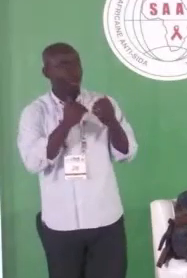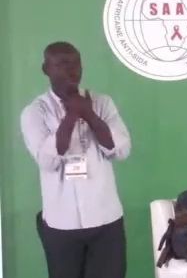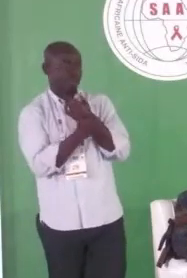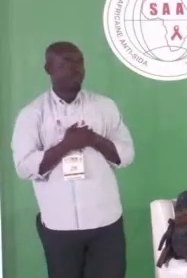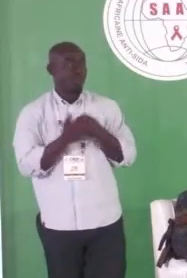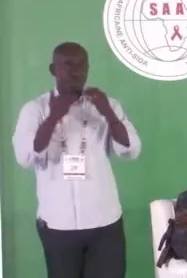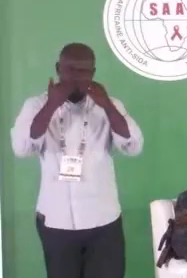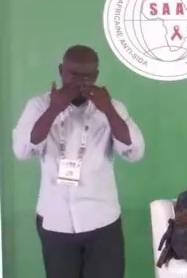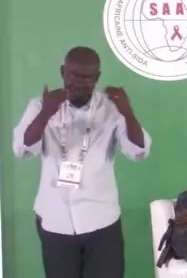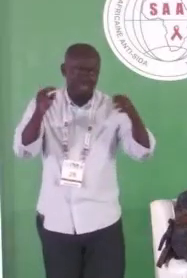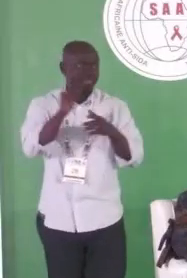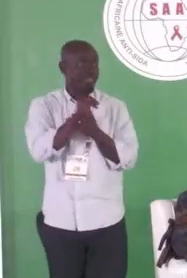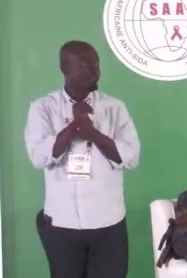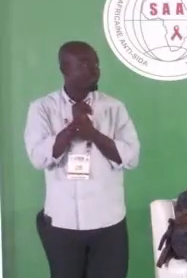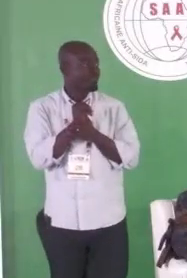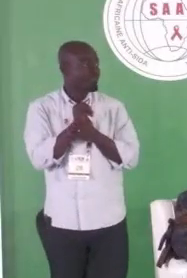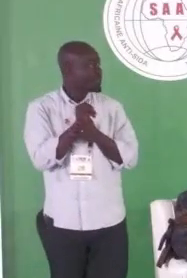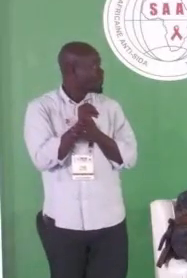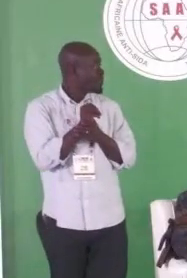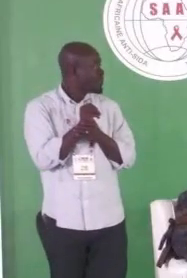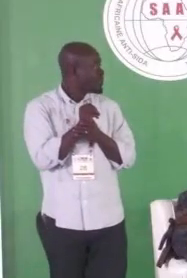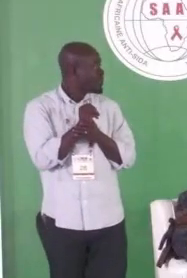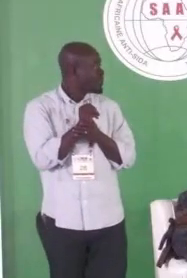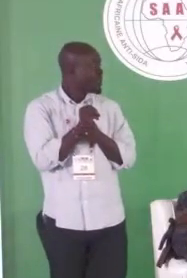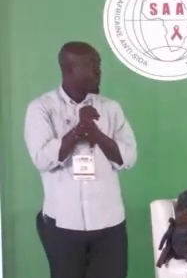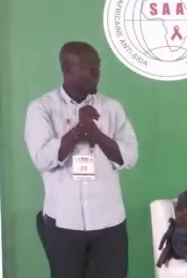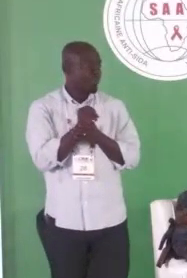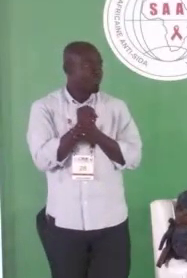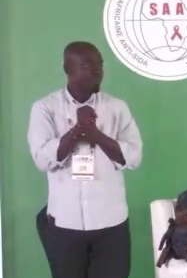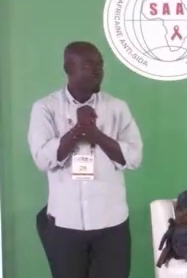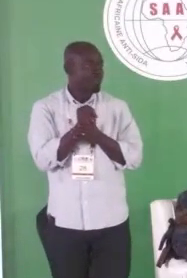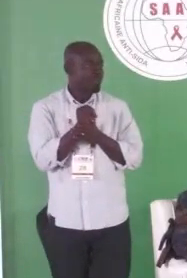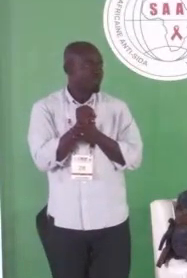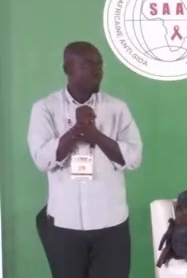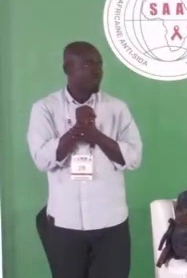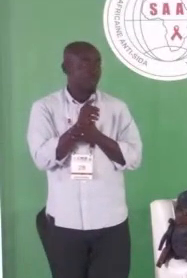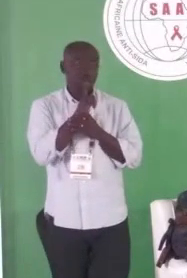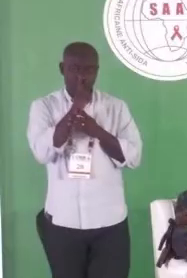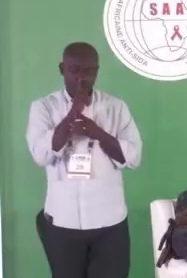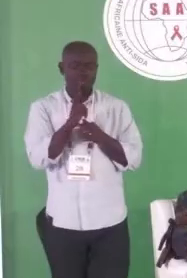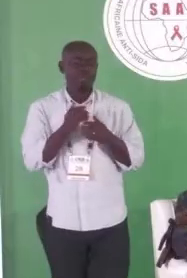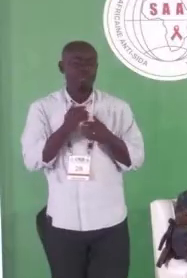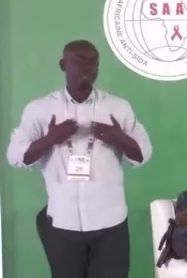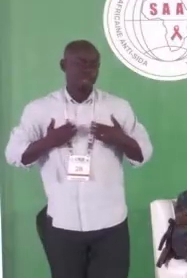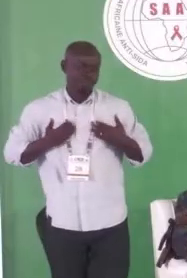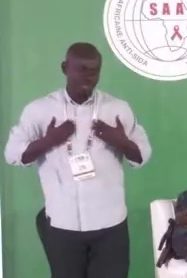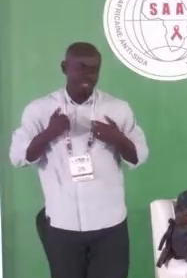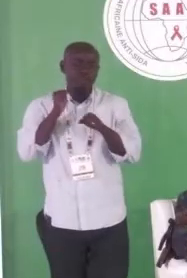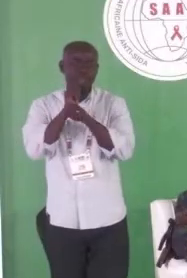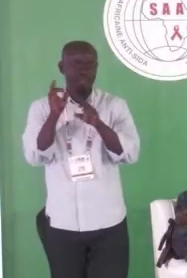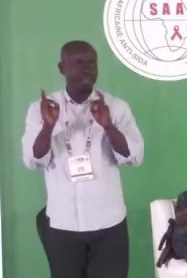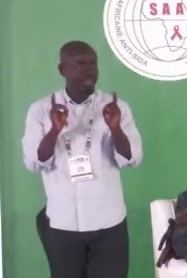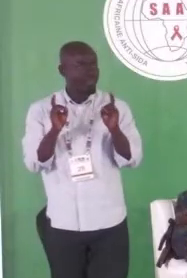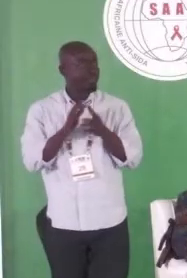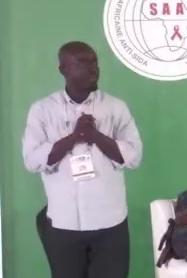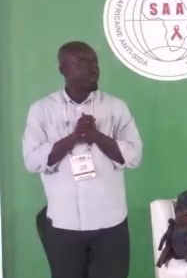thank them, and even in the light of dwindling funding, we do appreciate their work that they did.